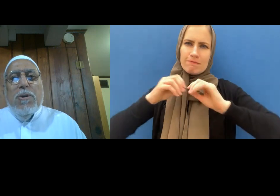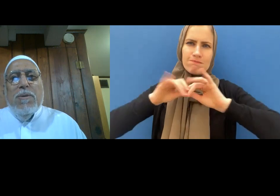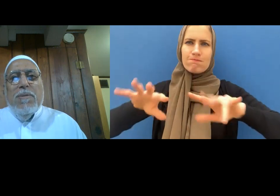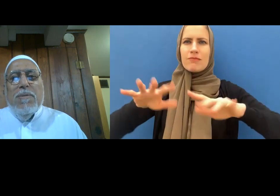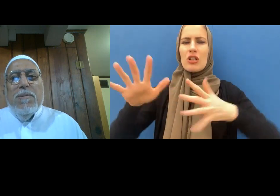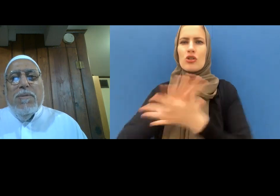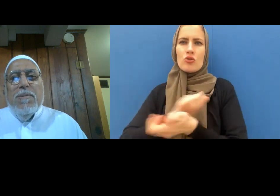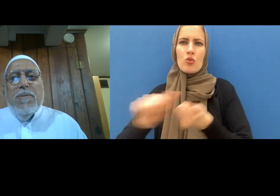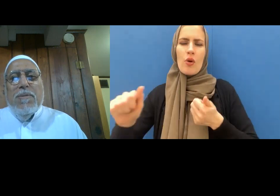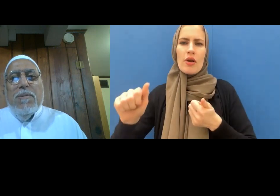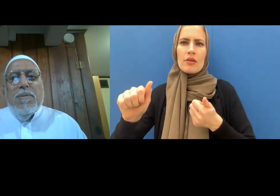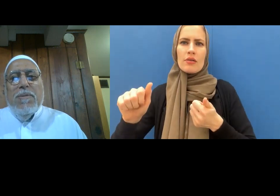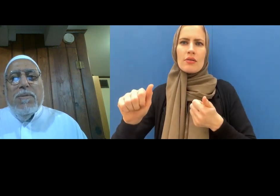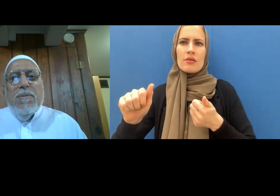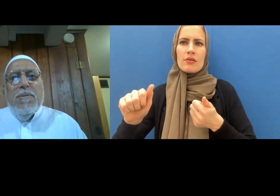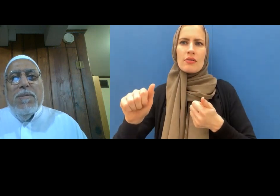perished.